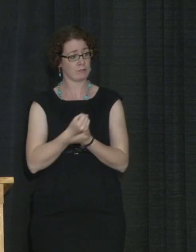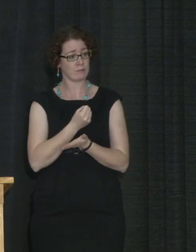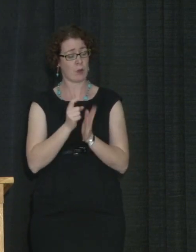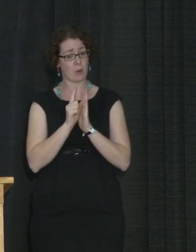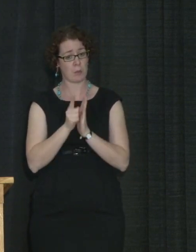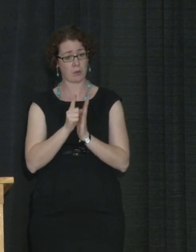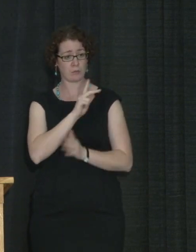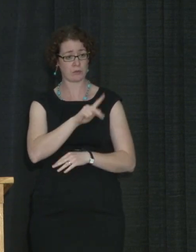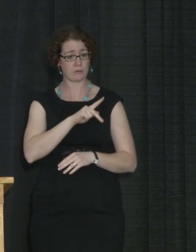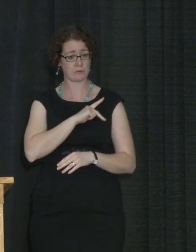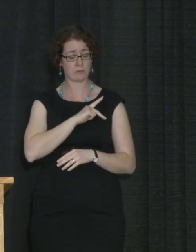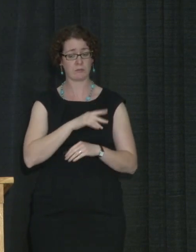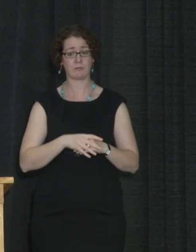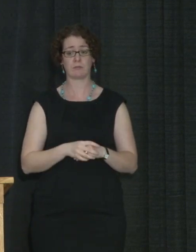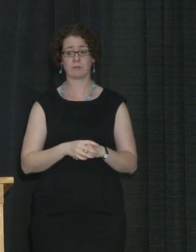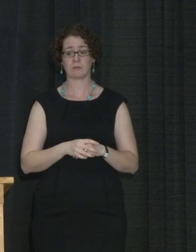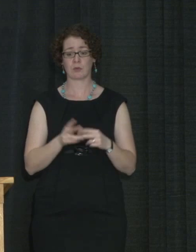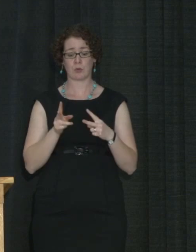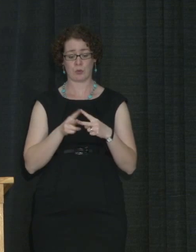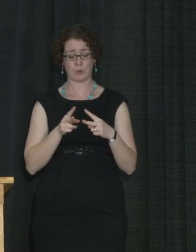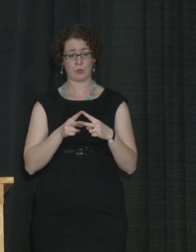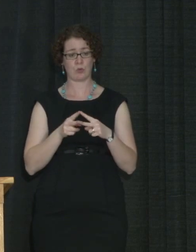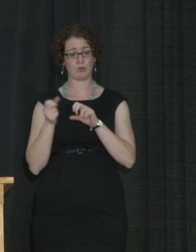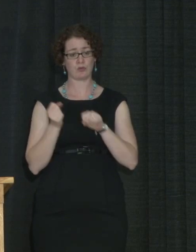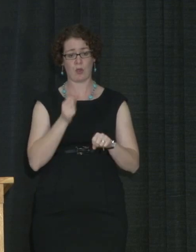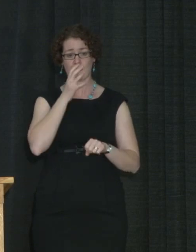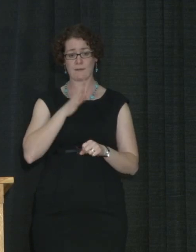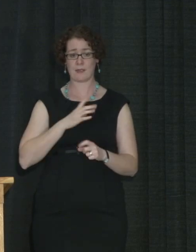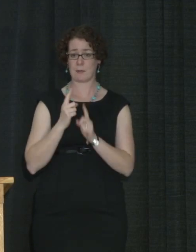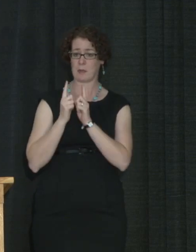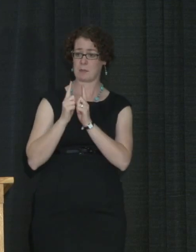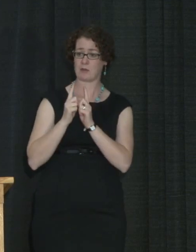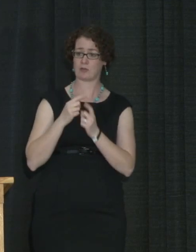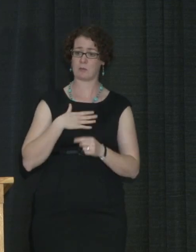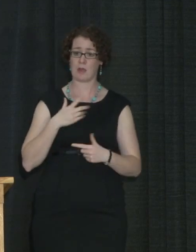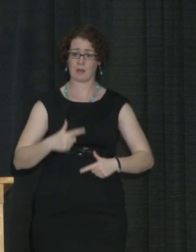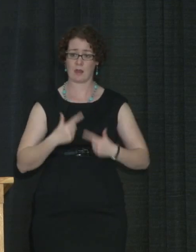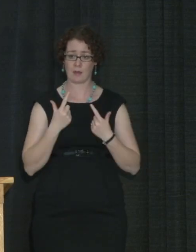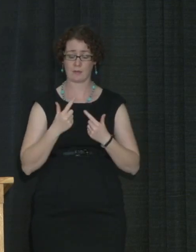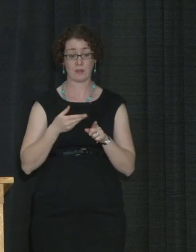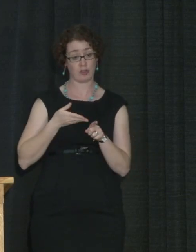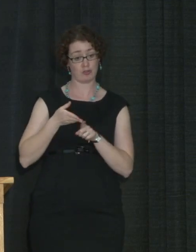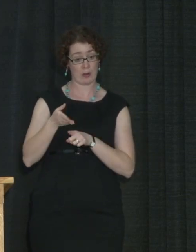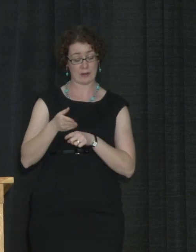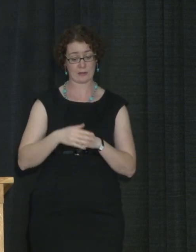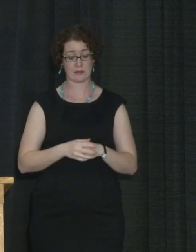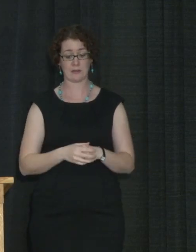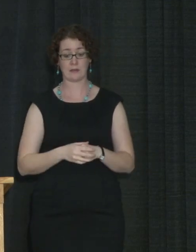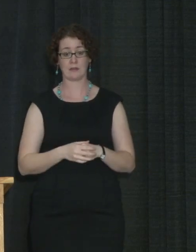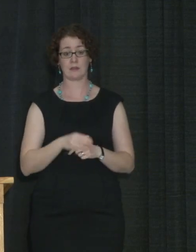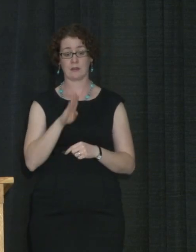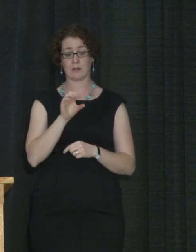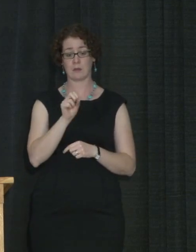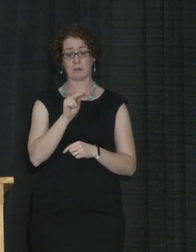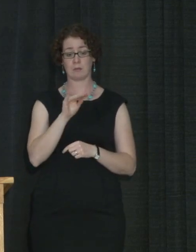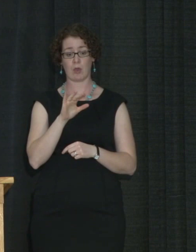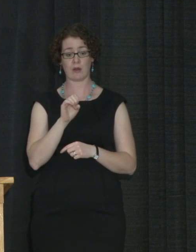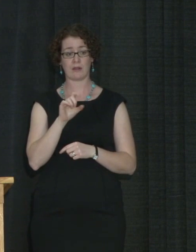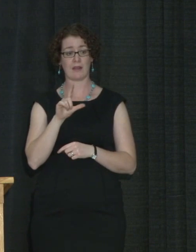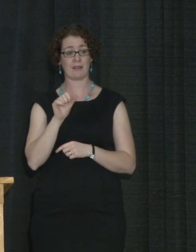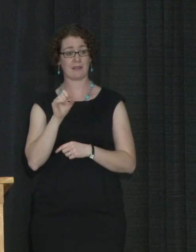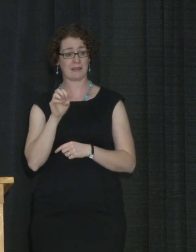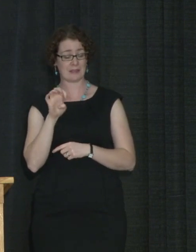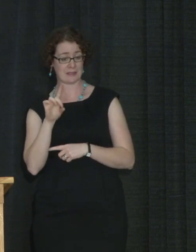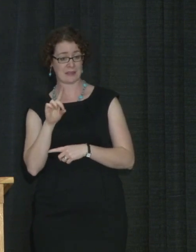personally to point out two strong female mentors I have in my life involved in the trades, and that's Bonnie Levy and